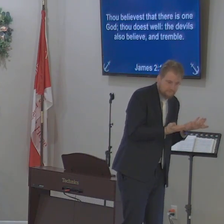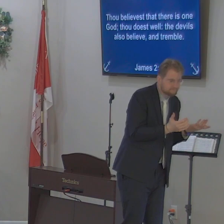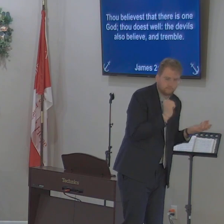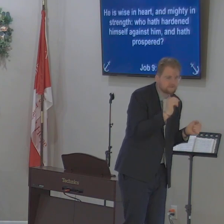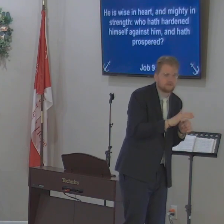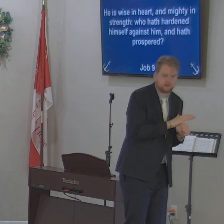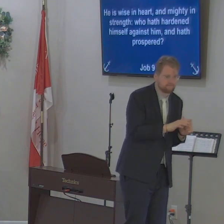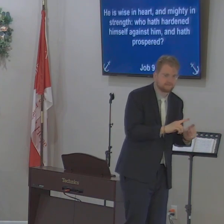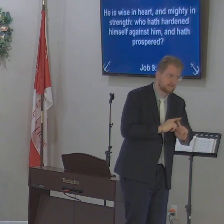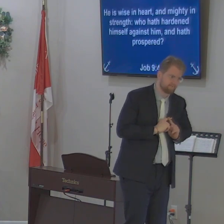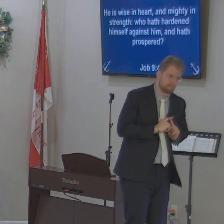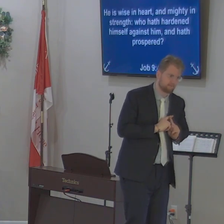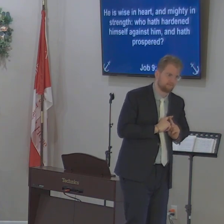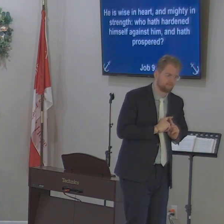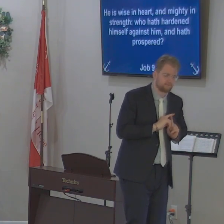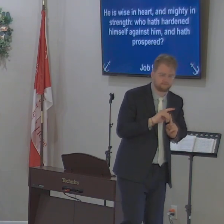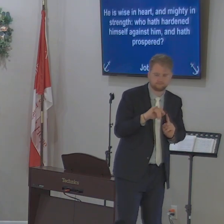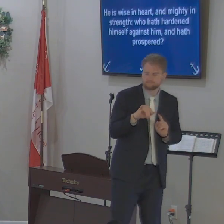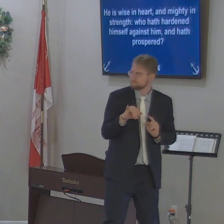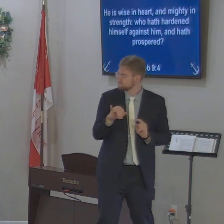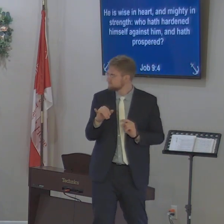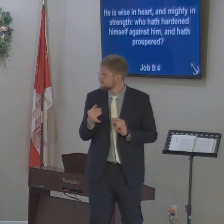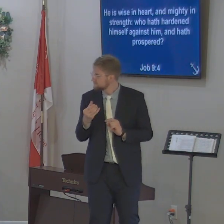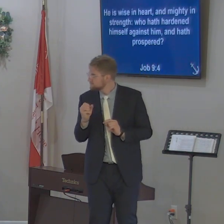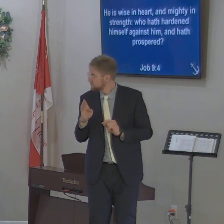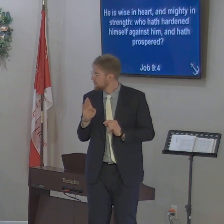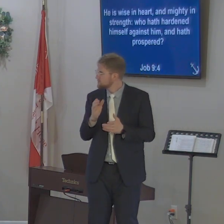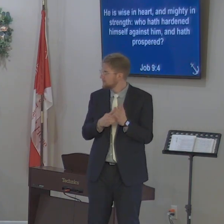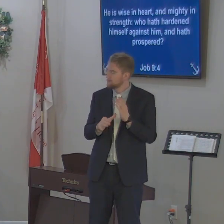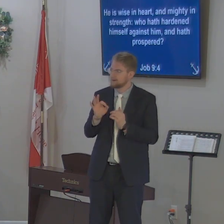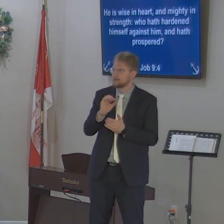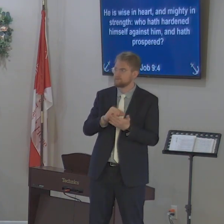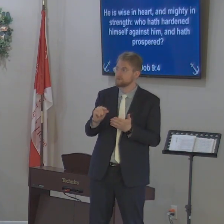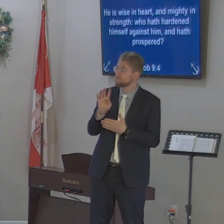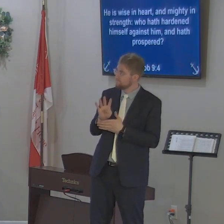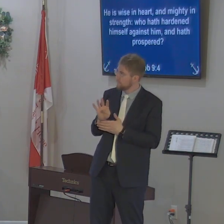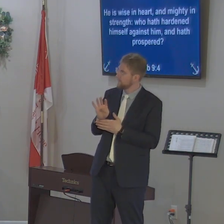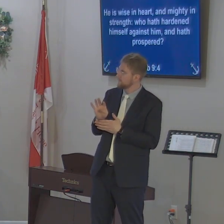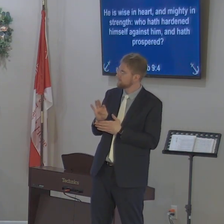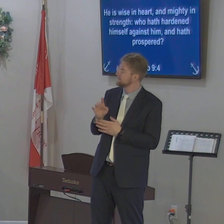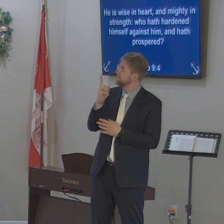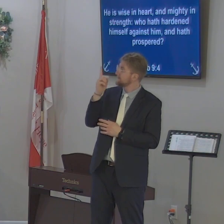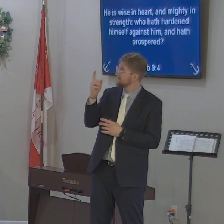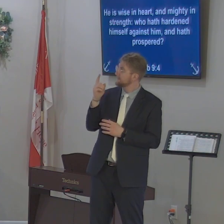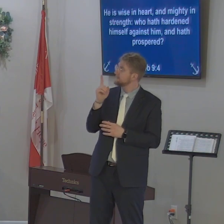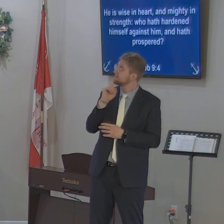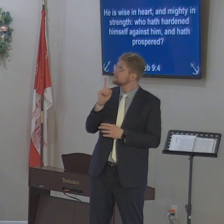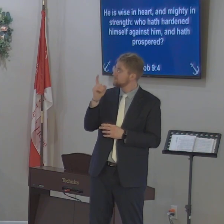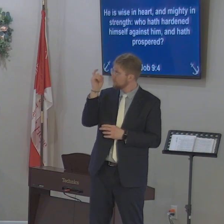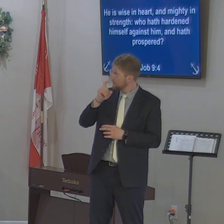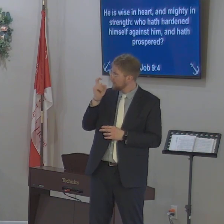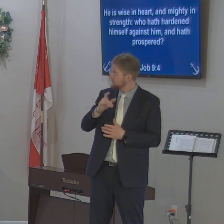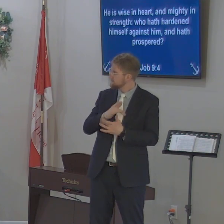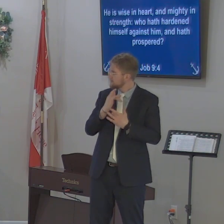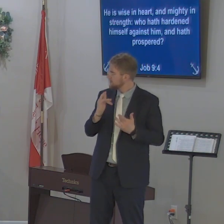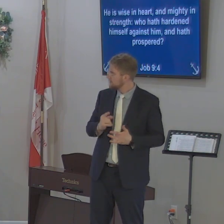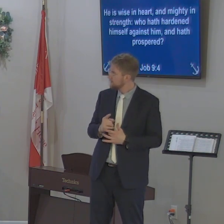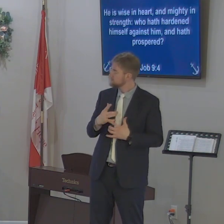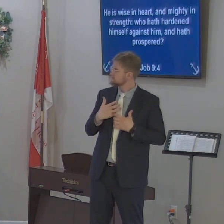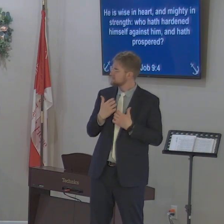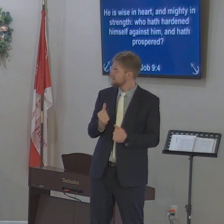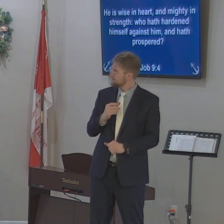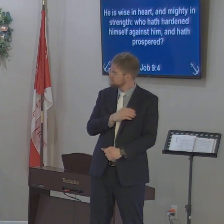Job 9:4 says this, he is wise in heart, mighty in strength. Look at that. Who hath hardened himself against him and hath prospered.